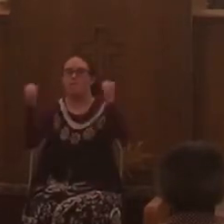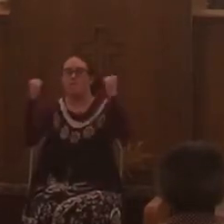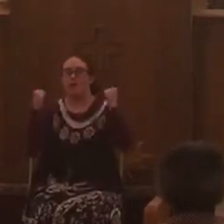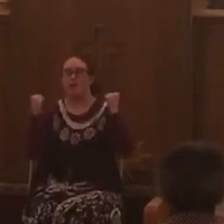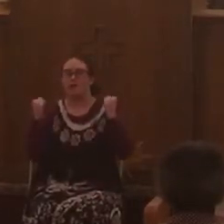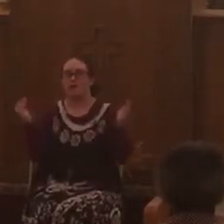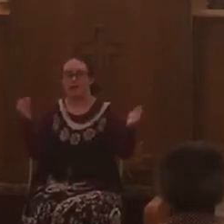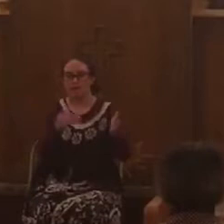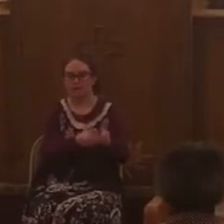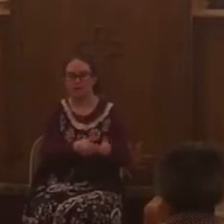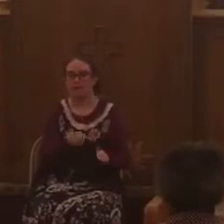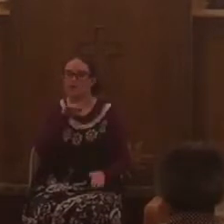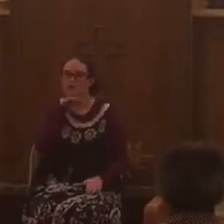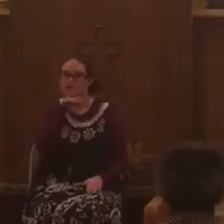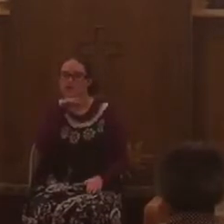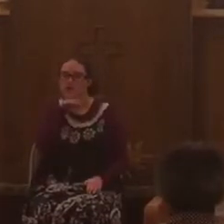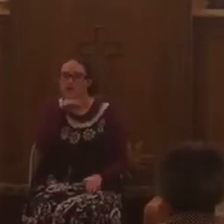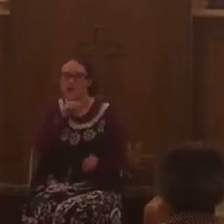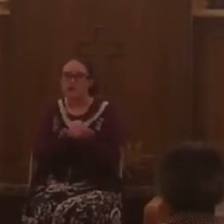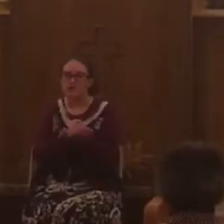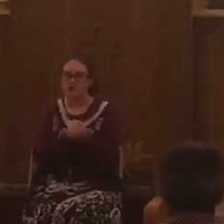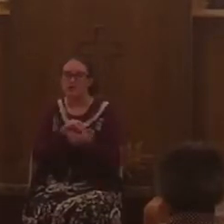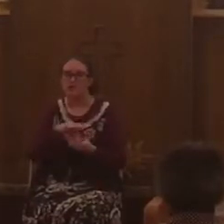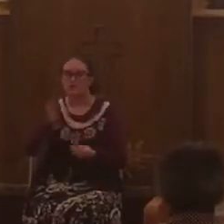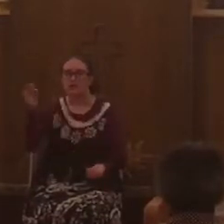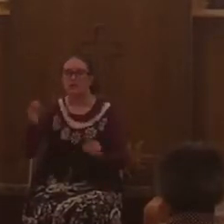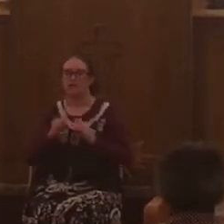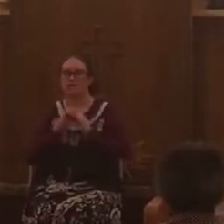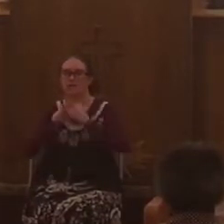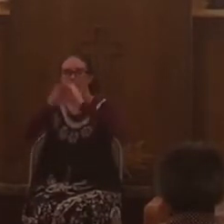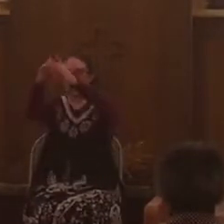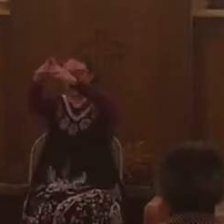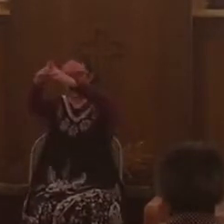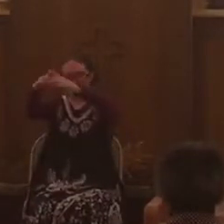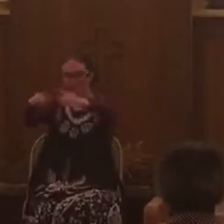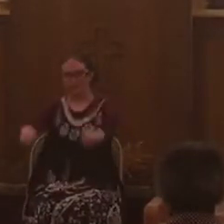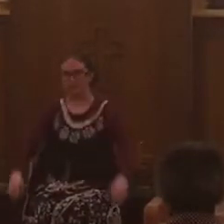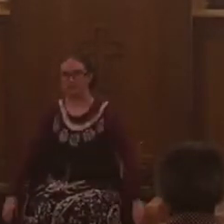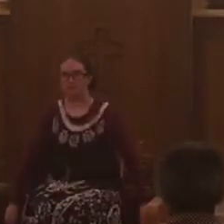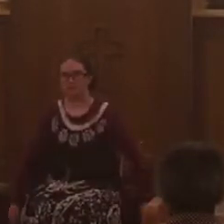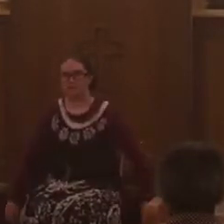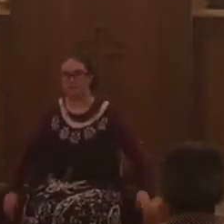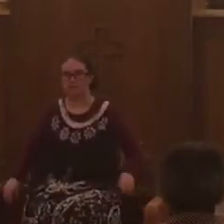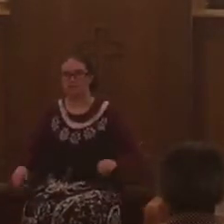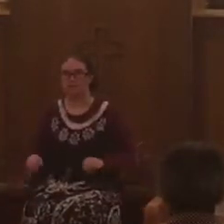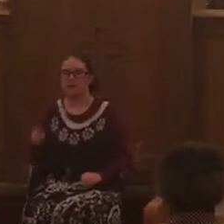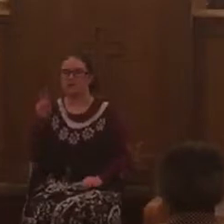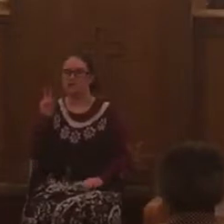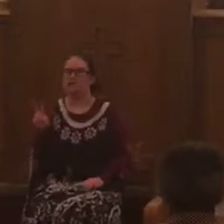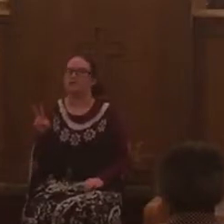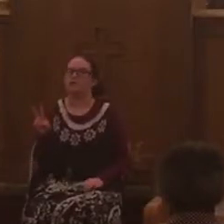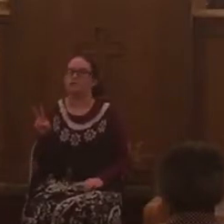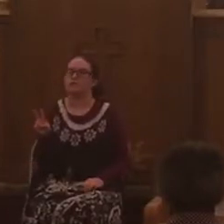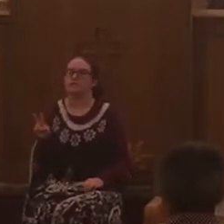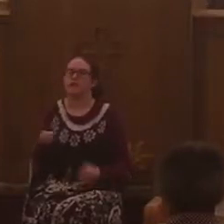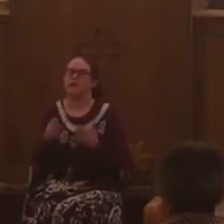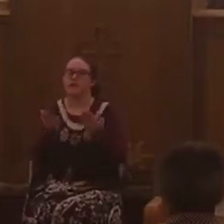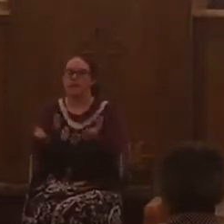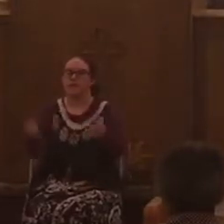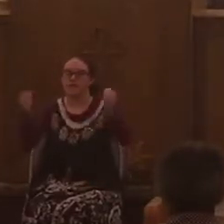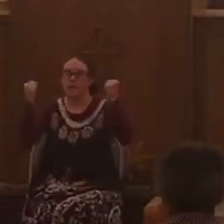power against unclean spirits to cast them out. And then number two, he gave